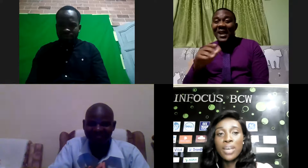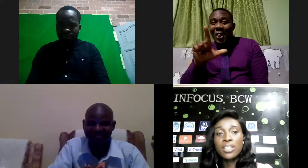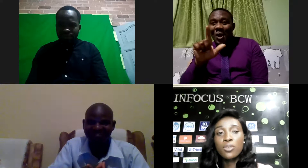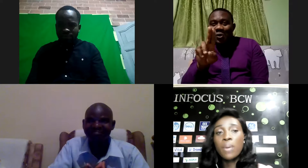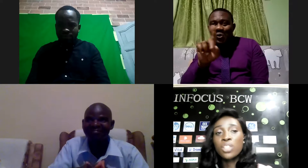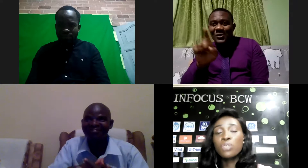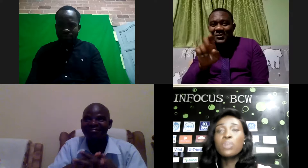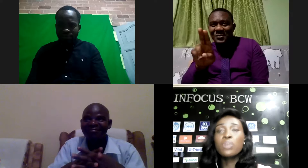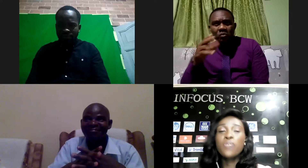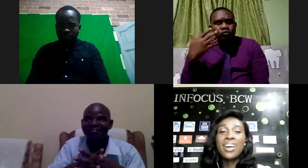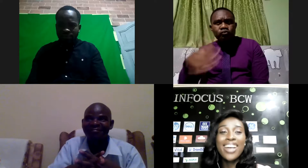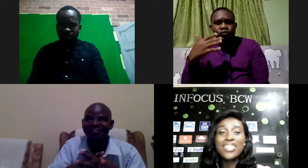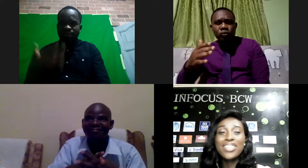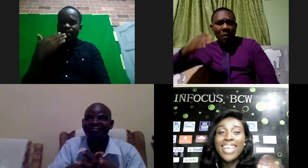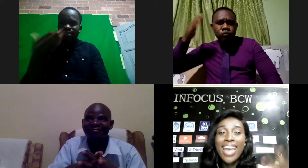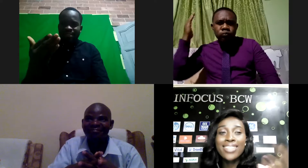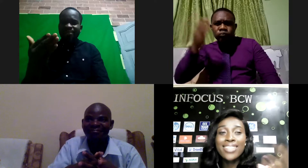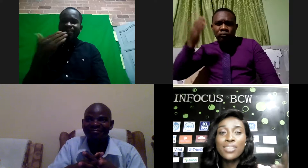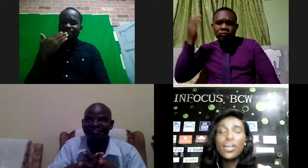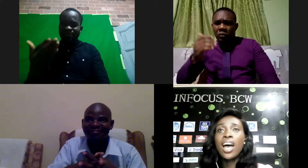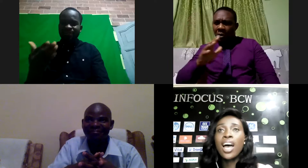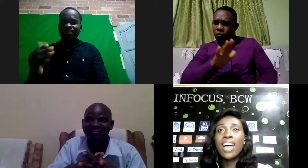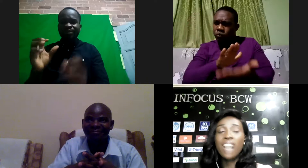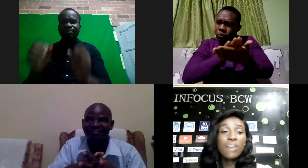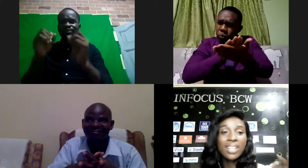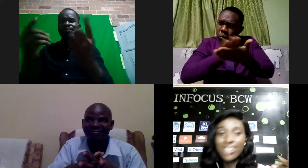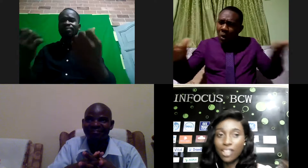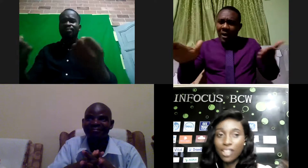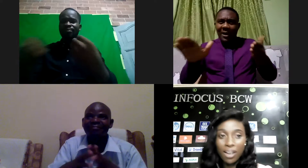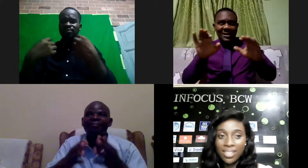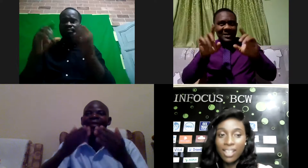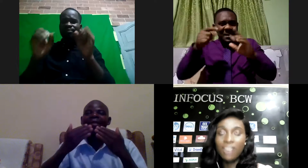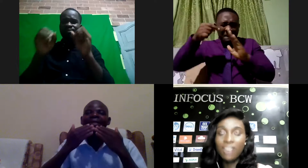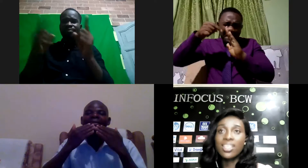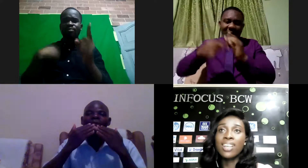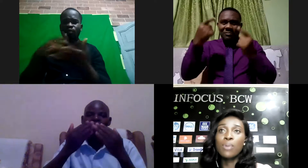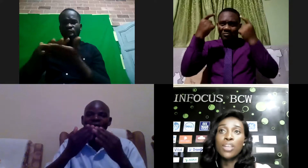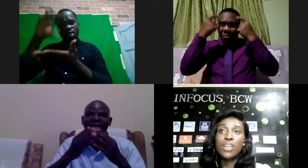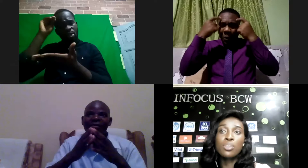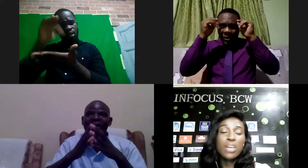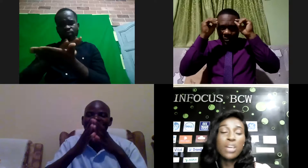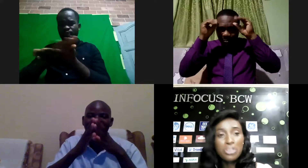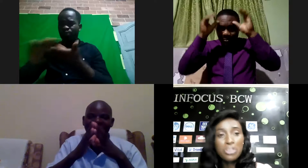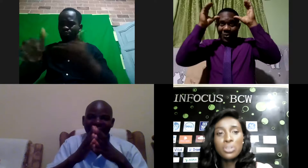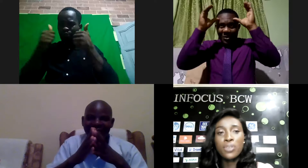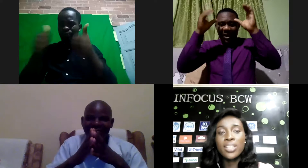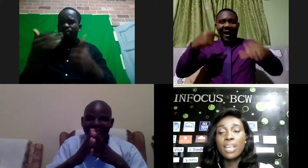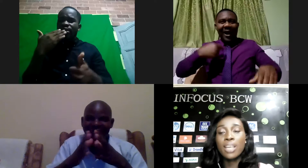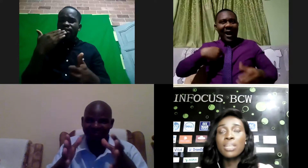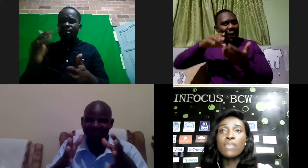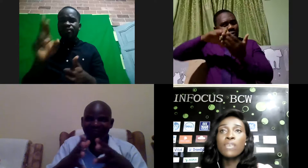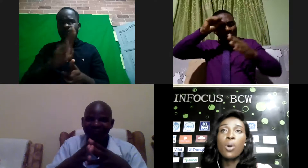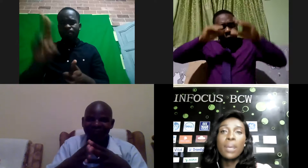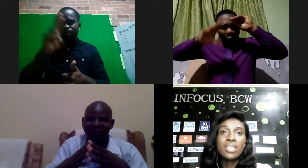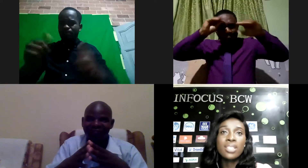great information. You've been very educative and I have learned a lot, and I'm going to make good use of it. And I